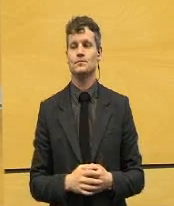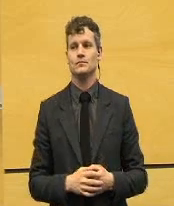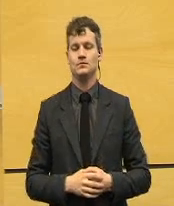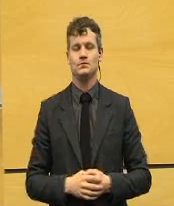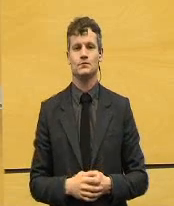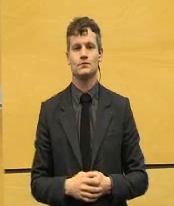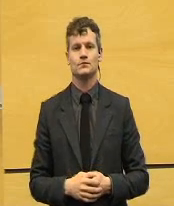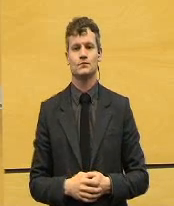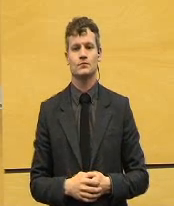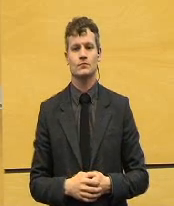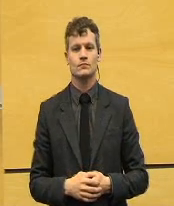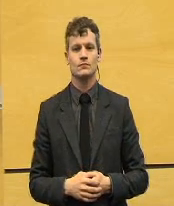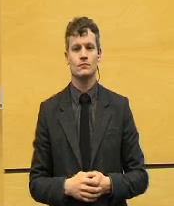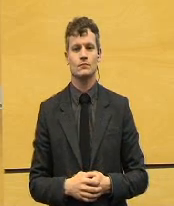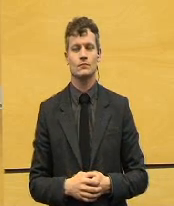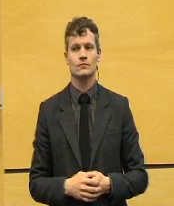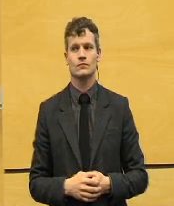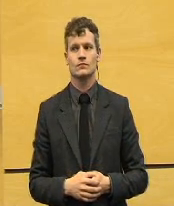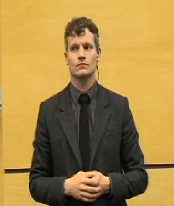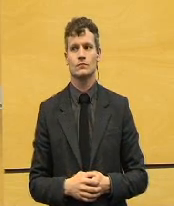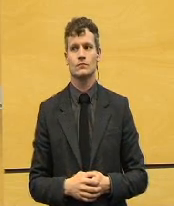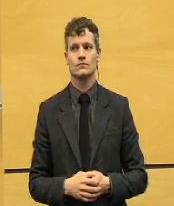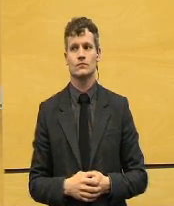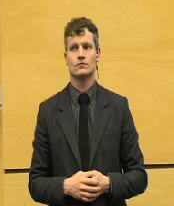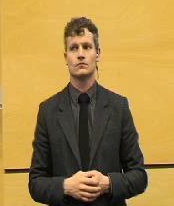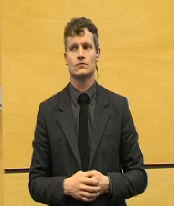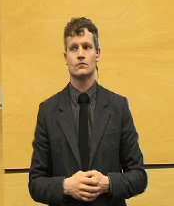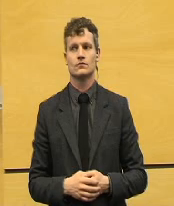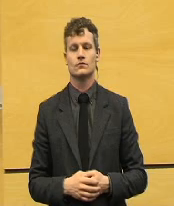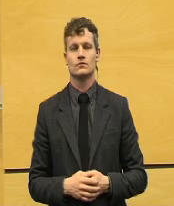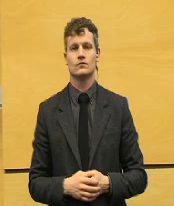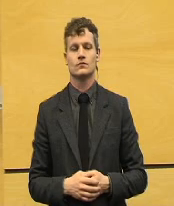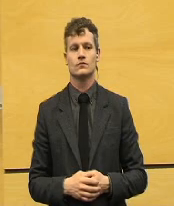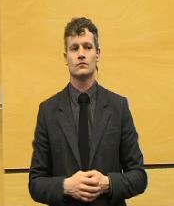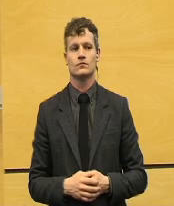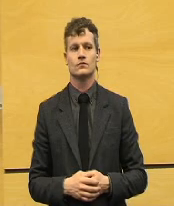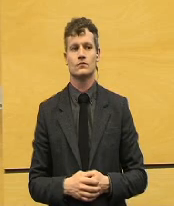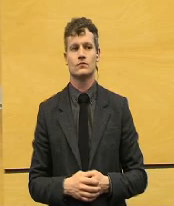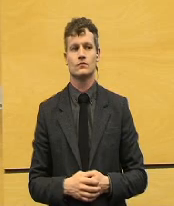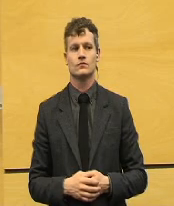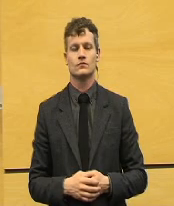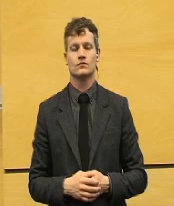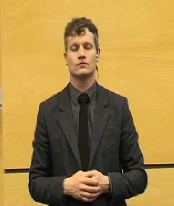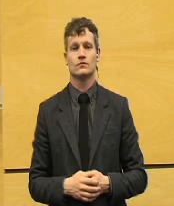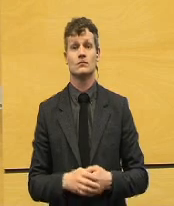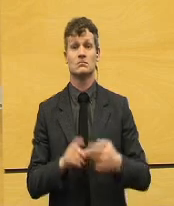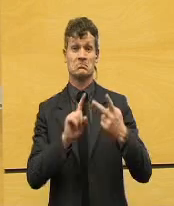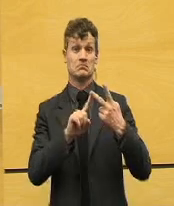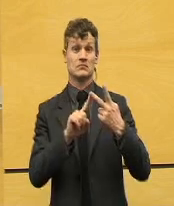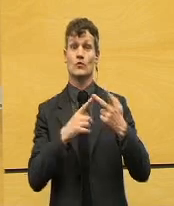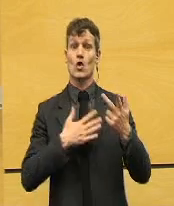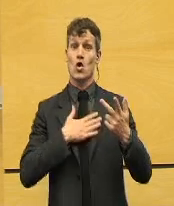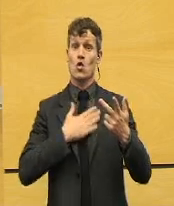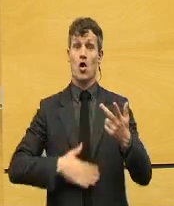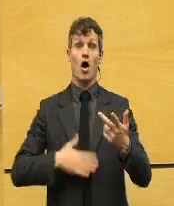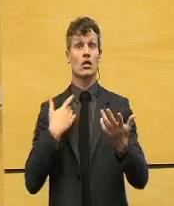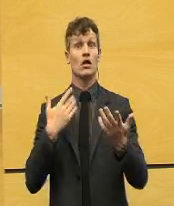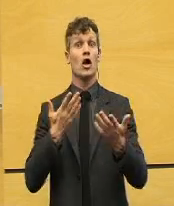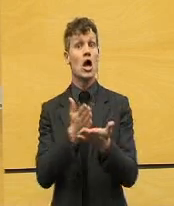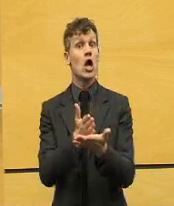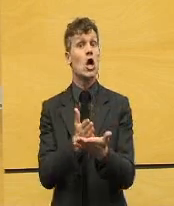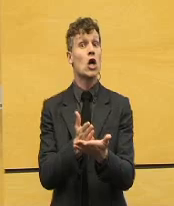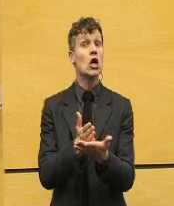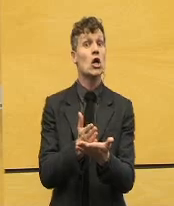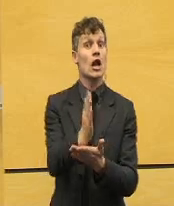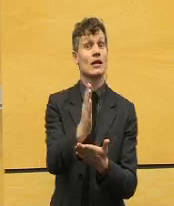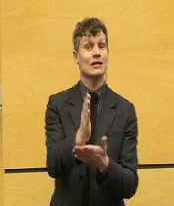want to make sure that the right that we have must be real, in order to